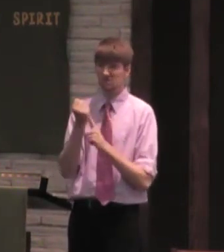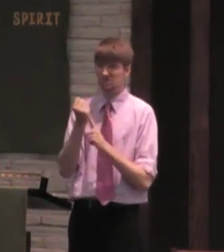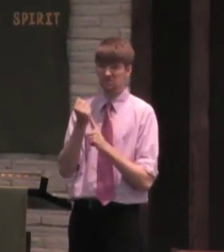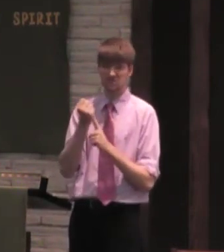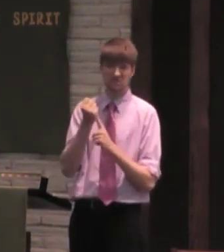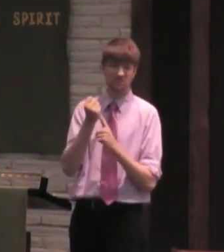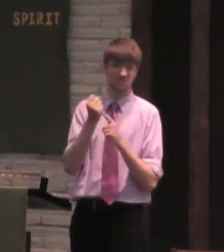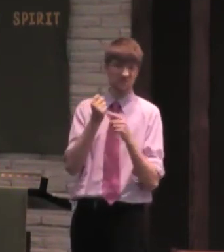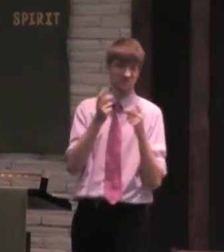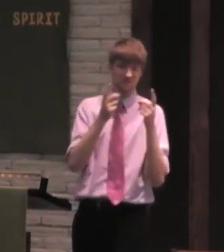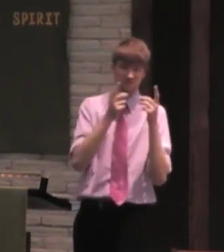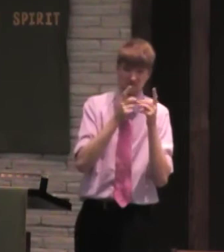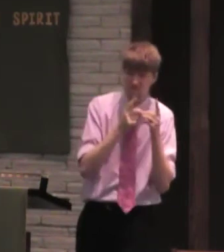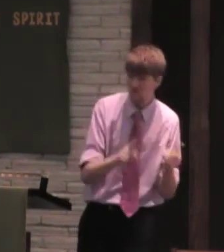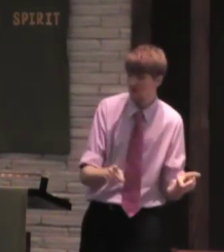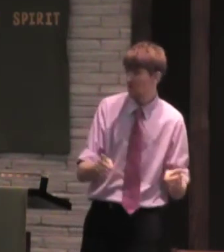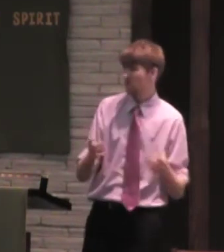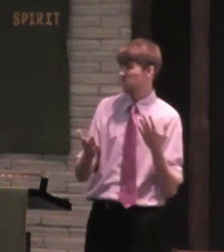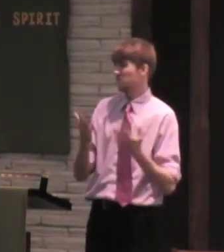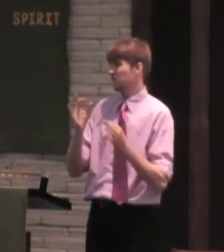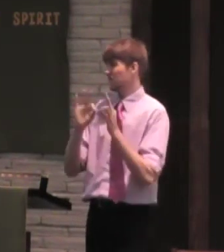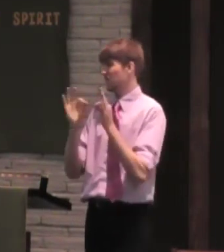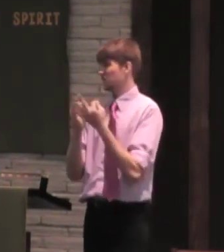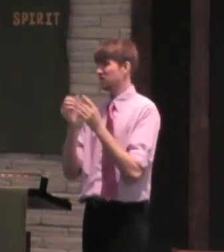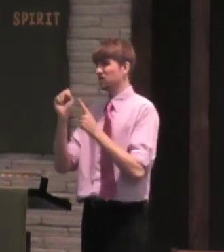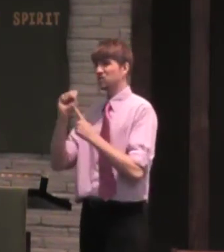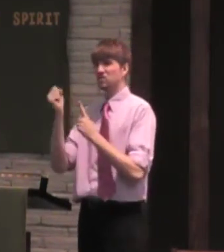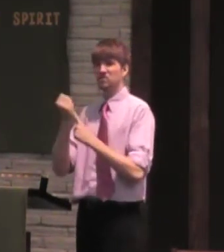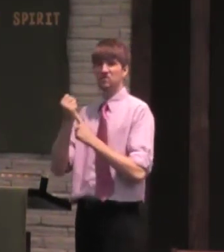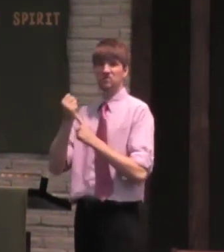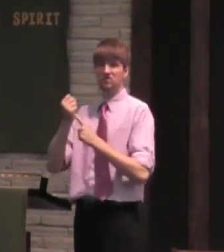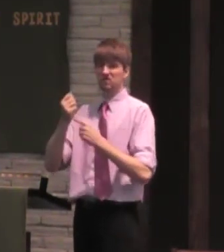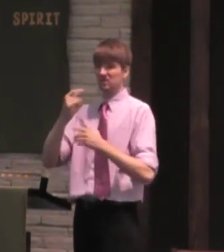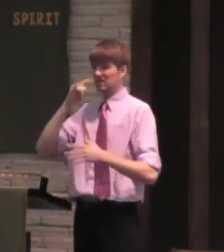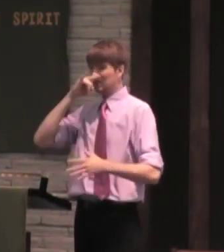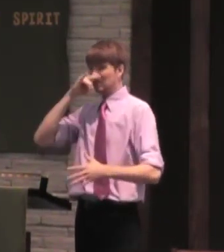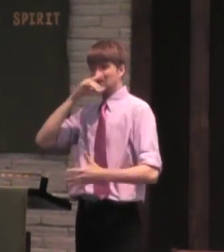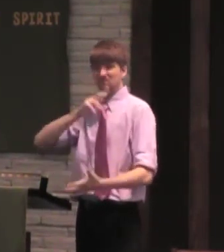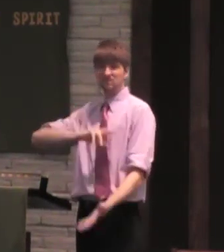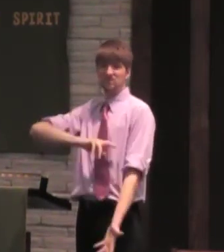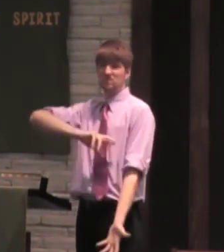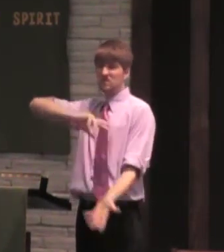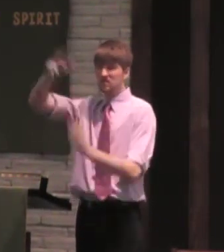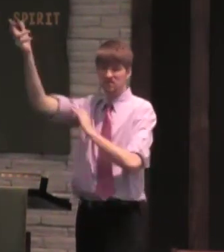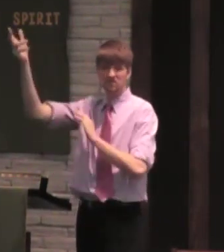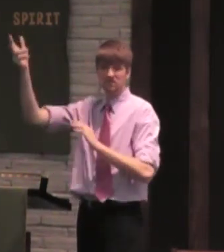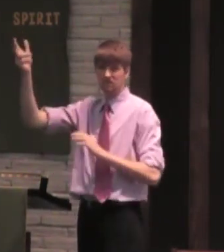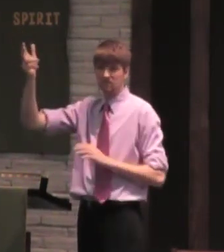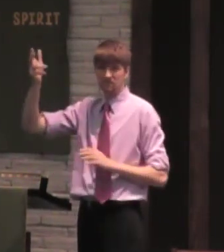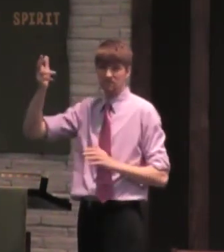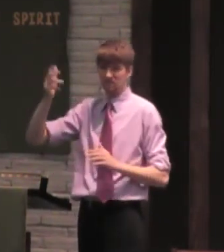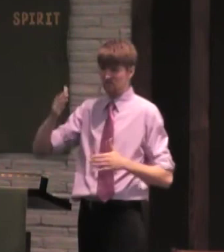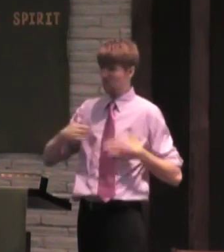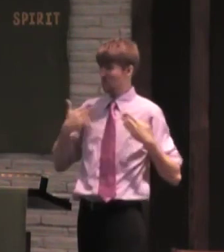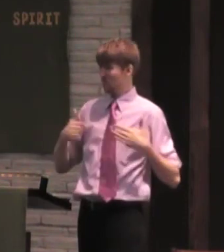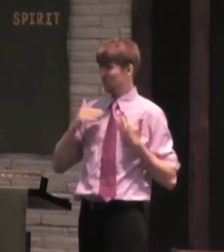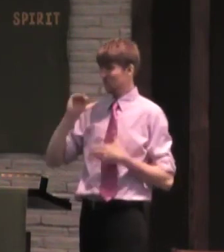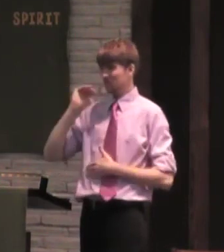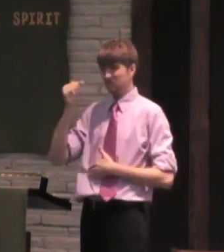We struggle with families. Some families have divorce. Some families have kids